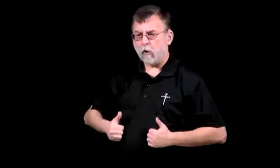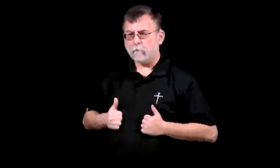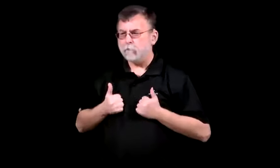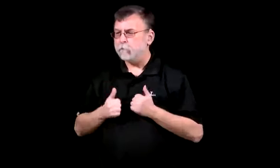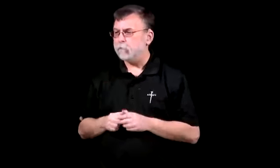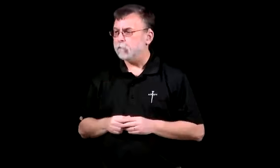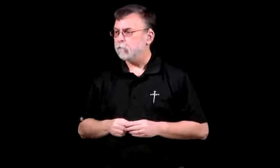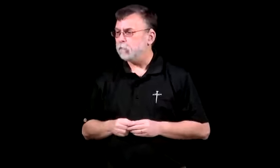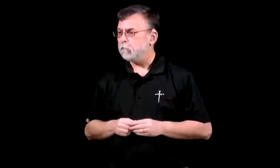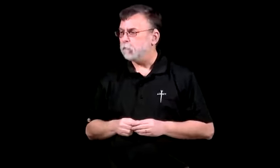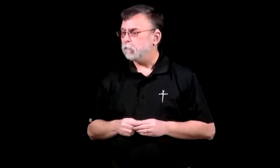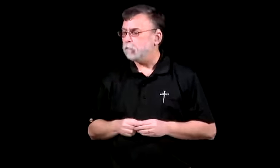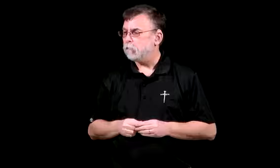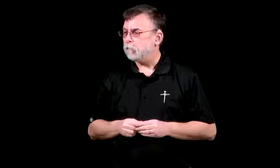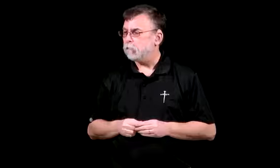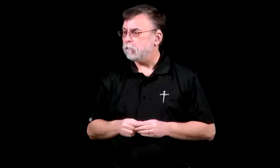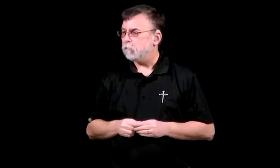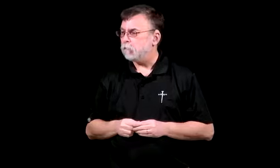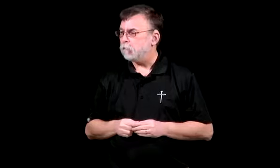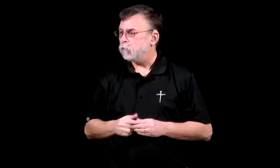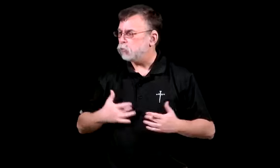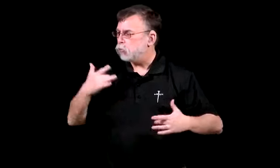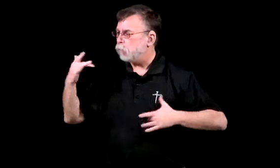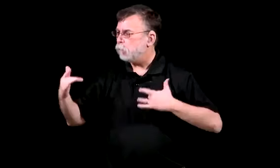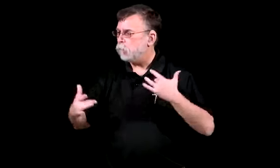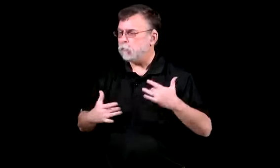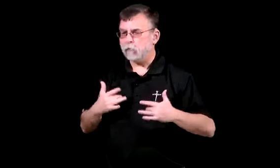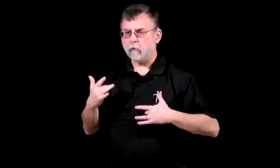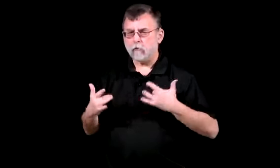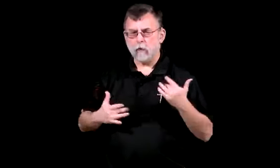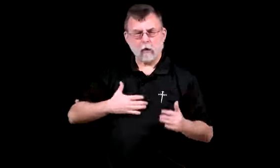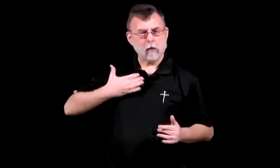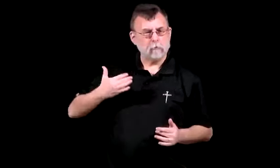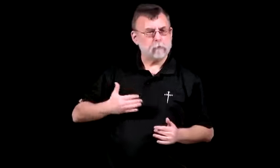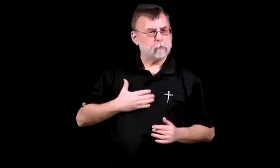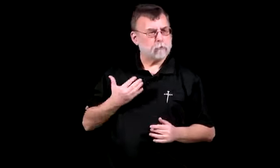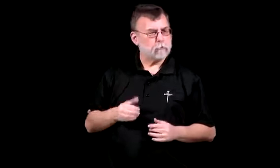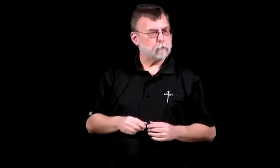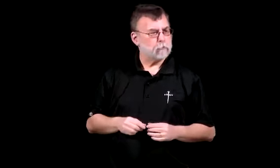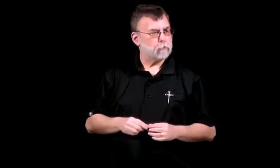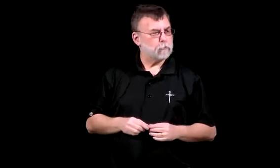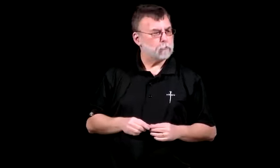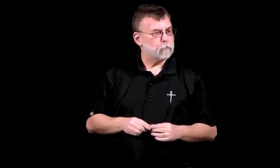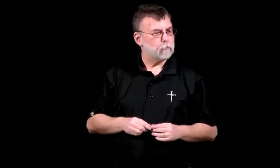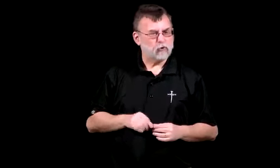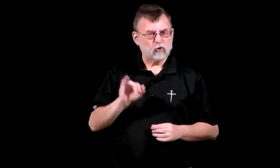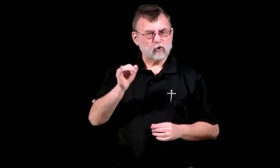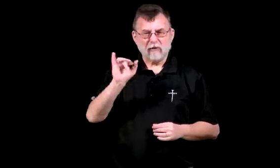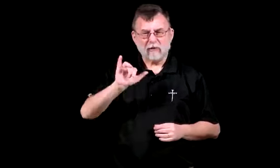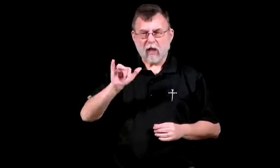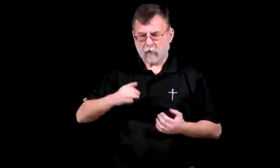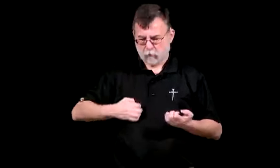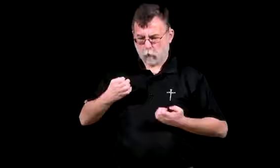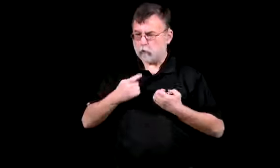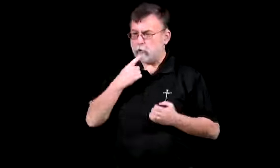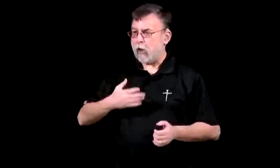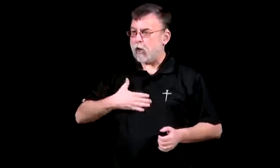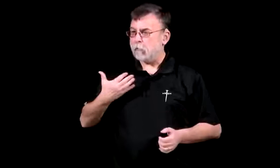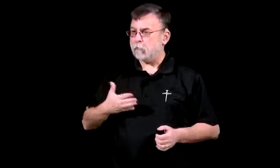And that we could have eternal life with him. And that's exciting and a happy thought to have. Just